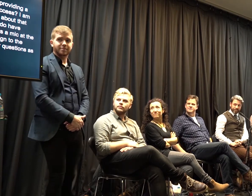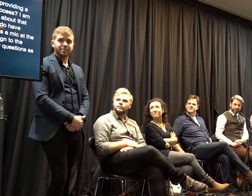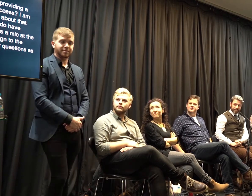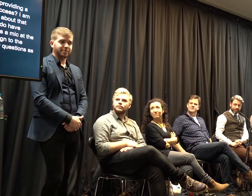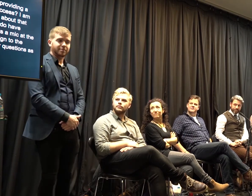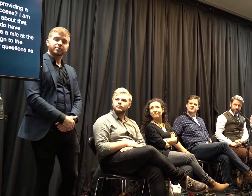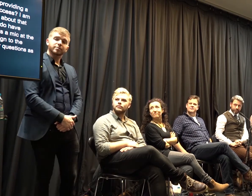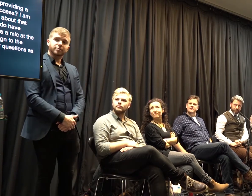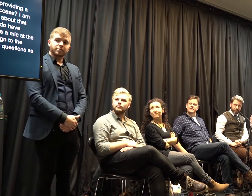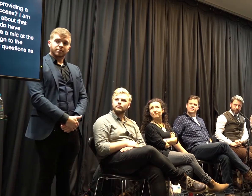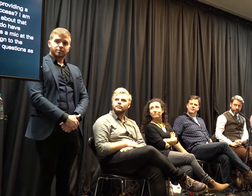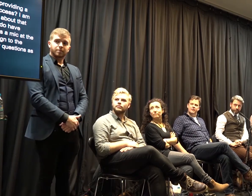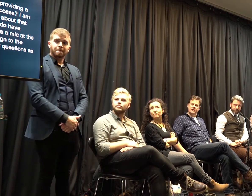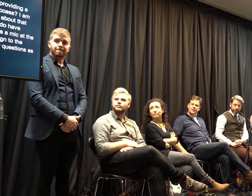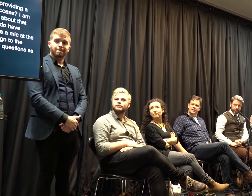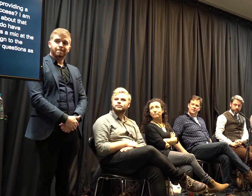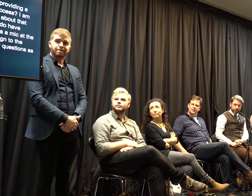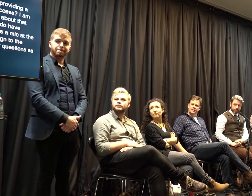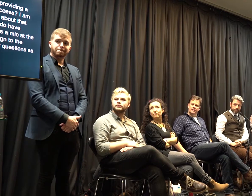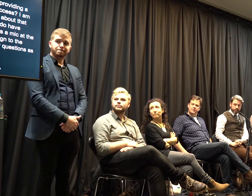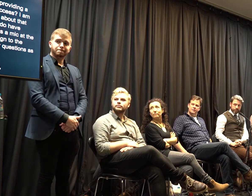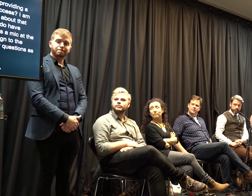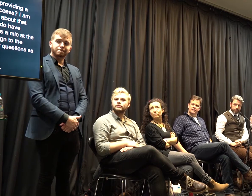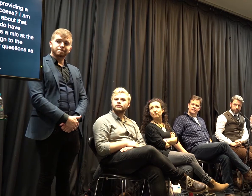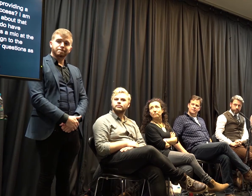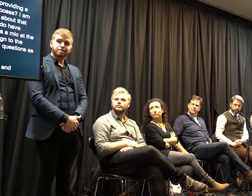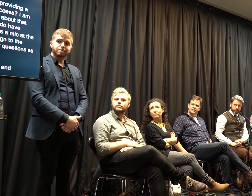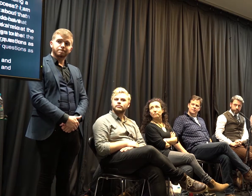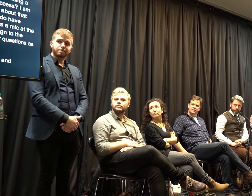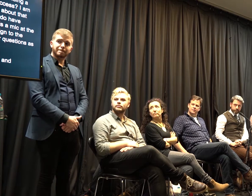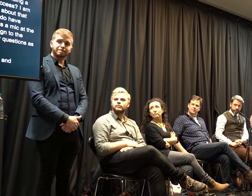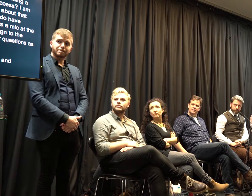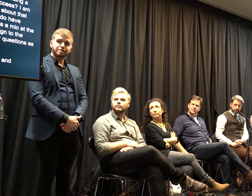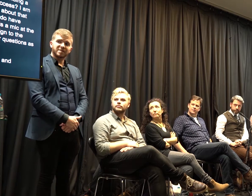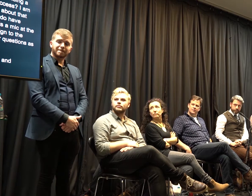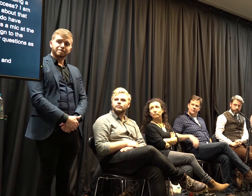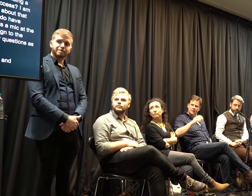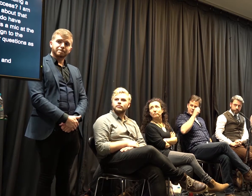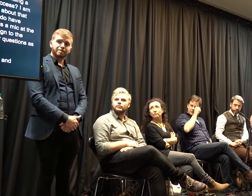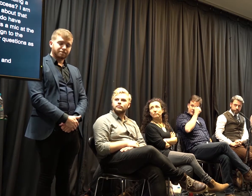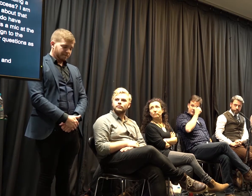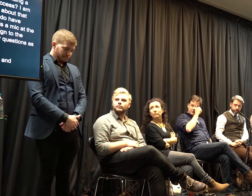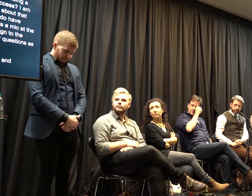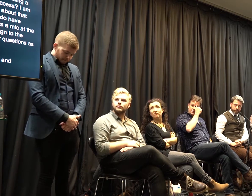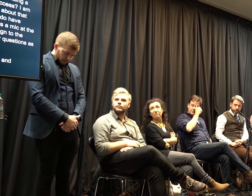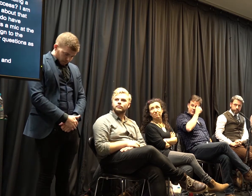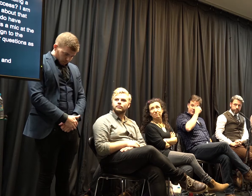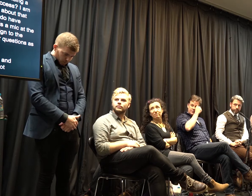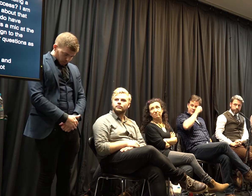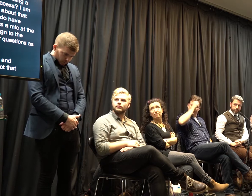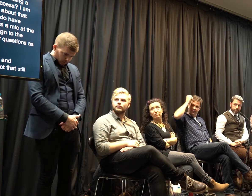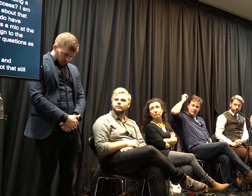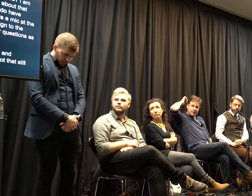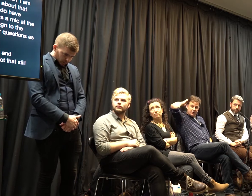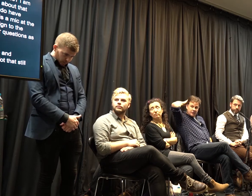It's been a very interesting debate and discussion. There's a lot of research and a lot that still needs to be done, but all